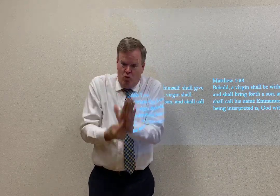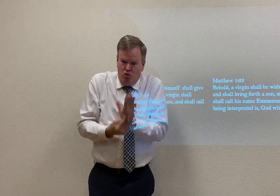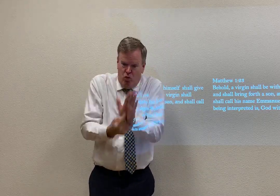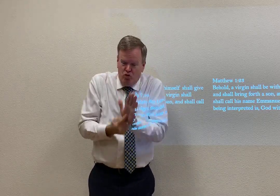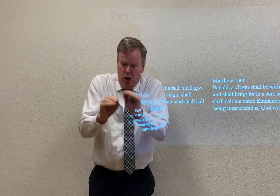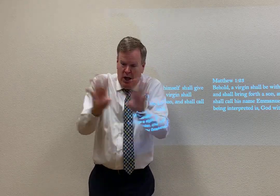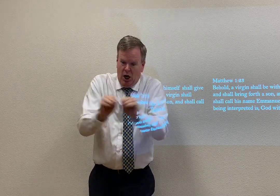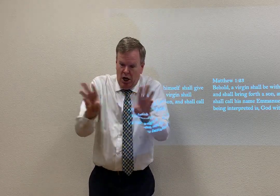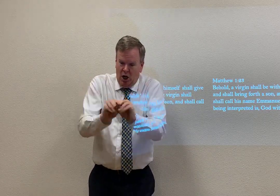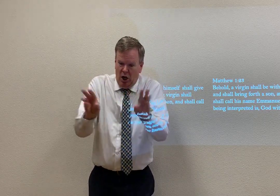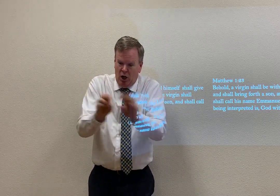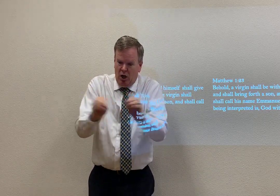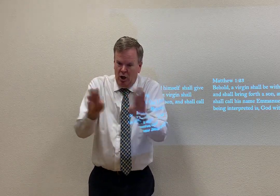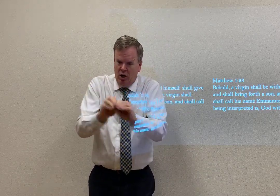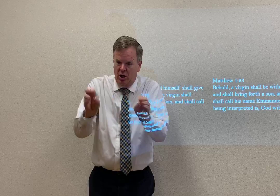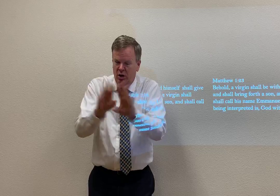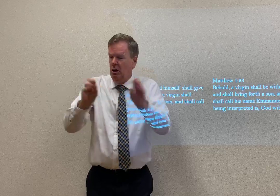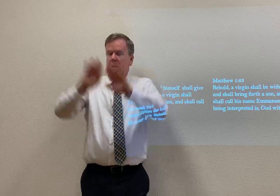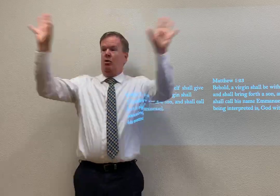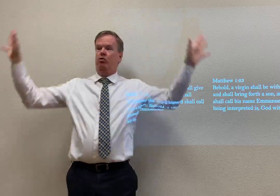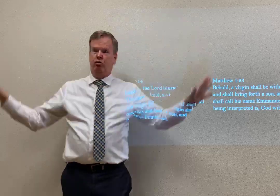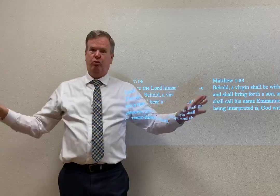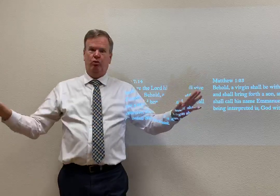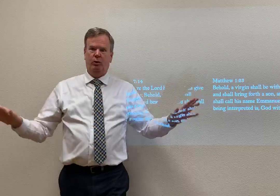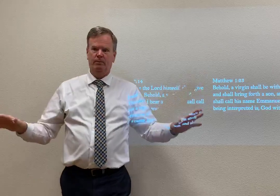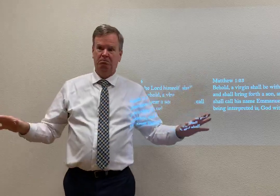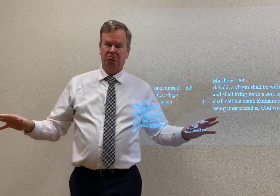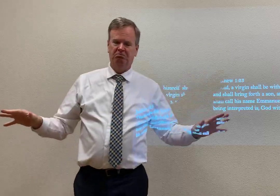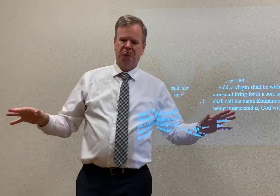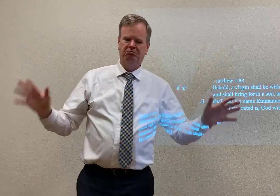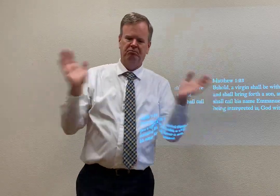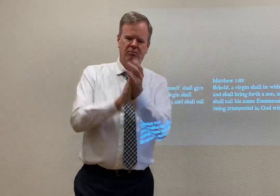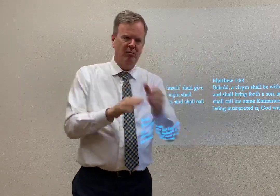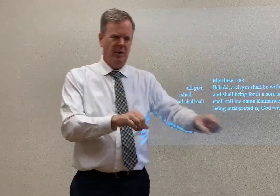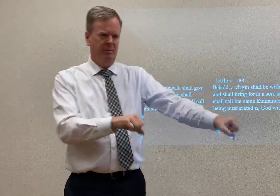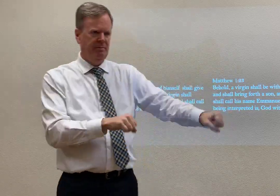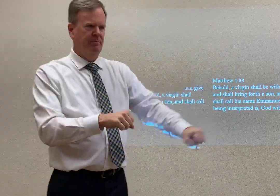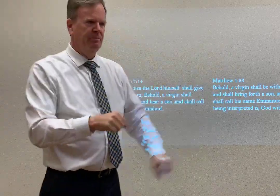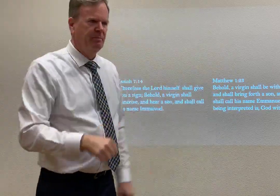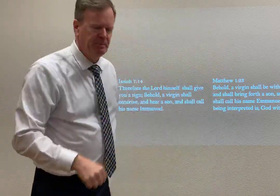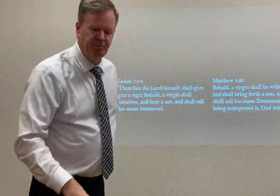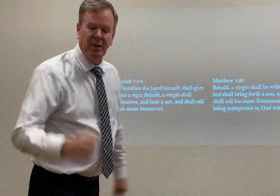others where there are fulfillment of a prophecy said in the Old Testament that are fulfilled in the New Testament. It says so very clearly. Okay.